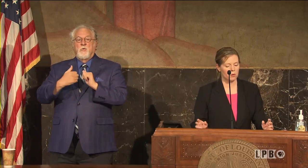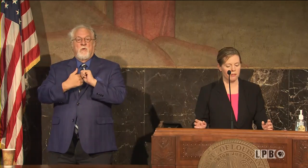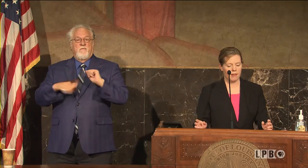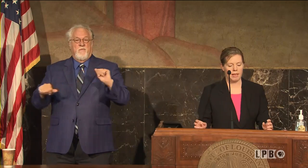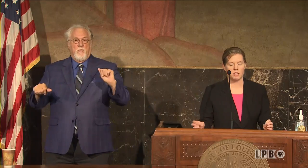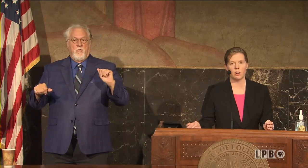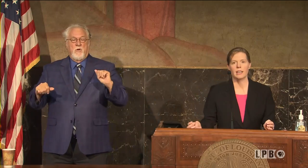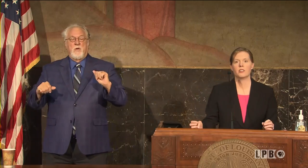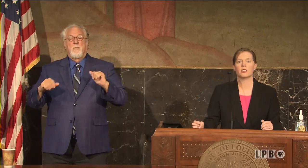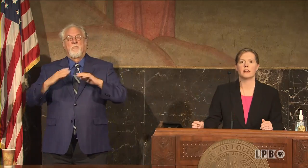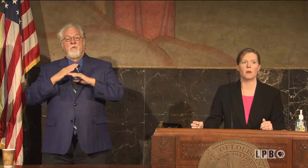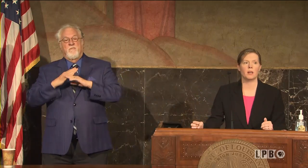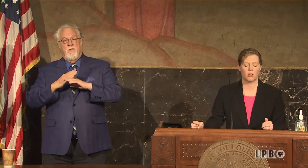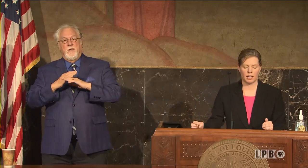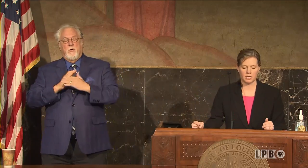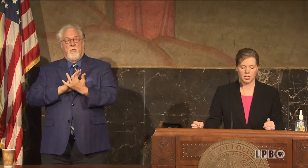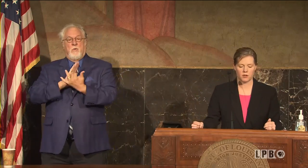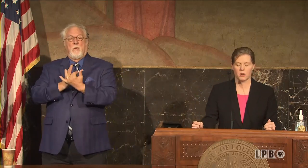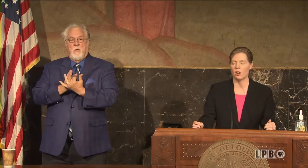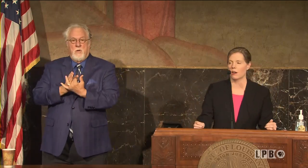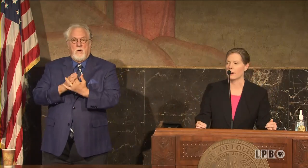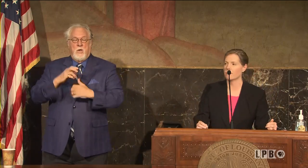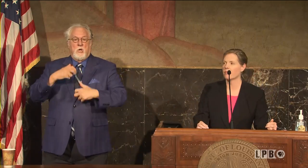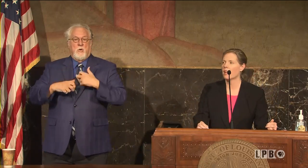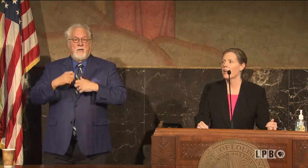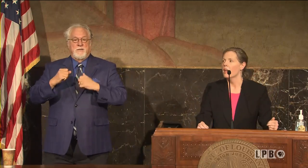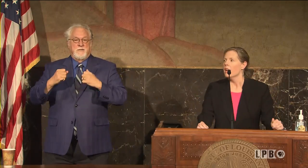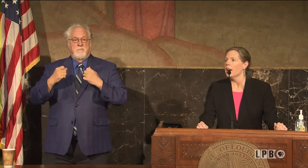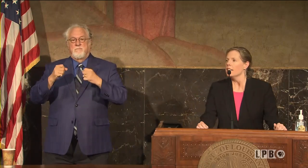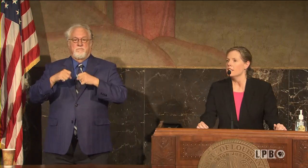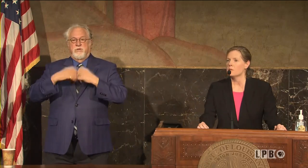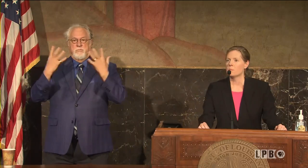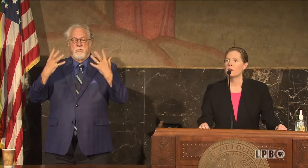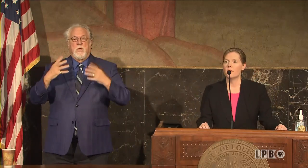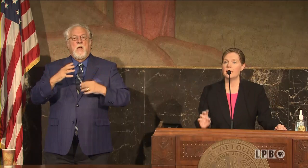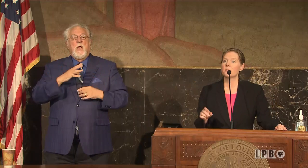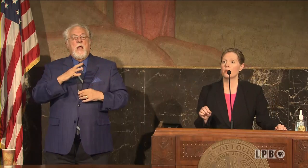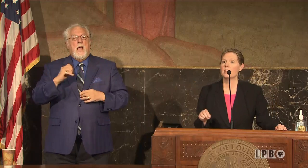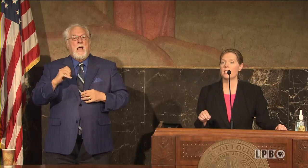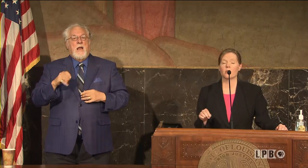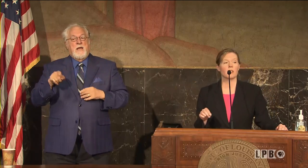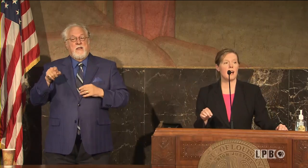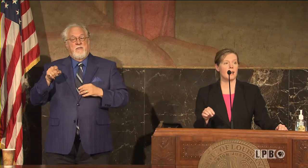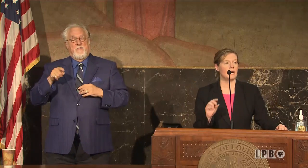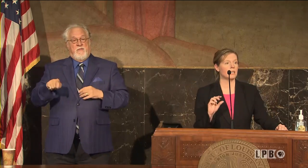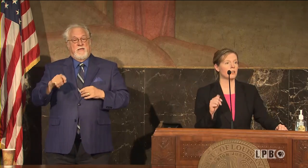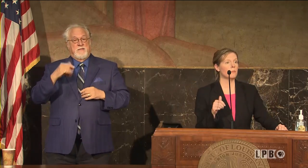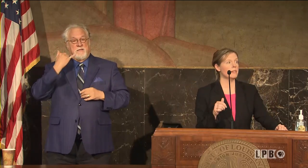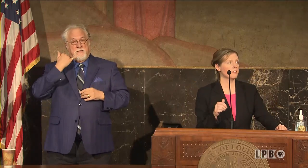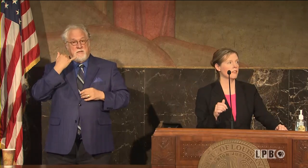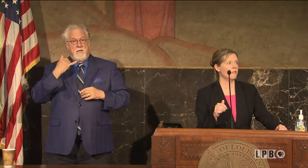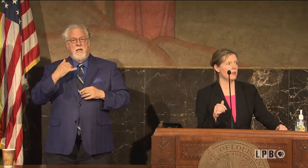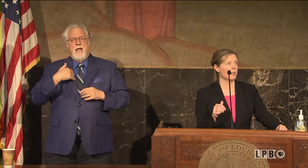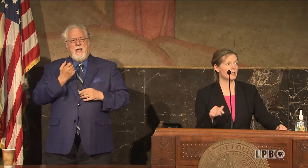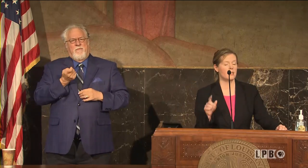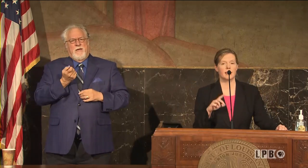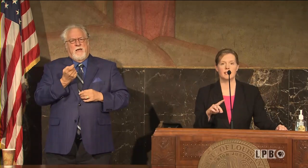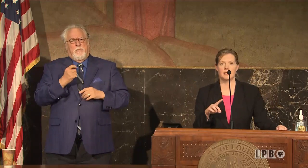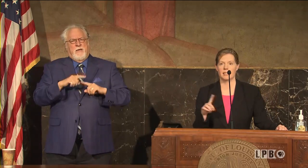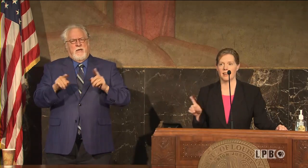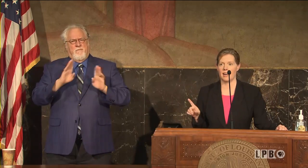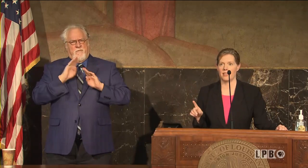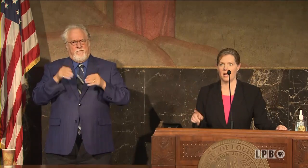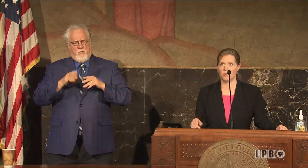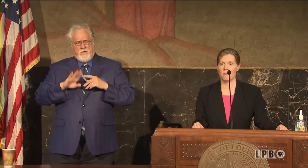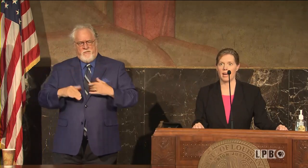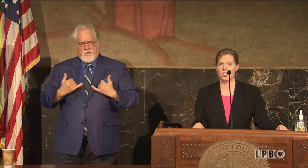avoid, prevent, or intercept a crisis from occurring. This particular line has a little bit different focus than the